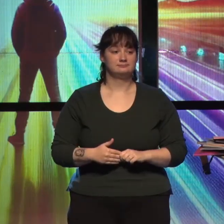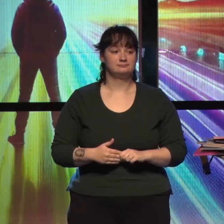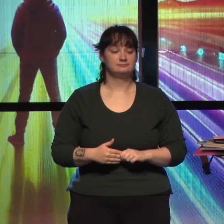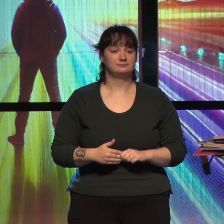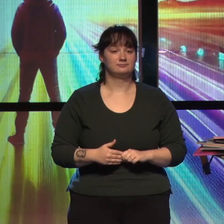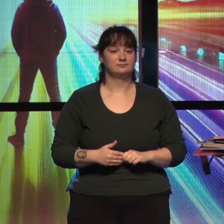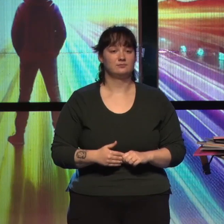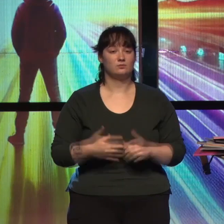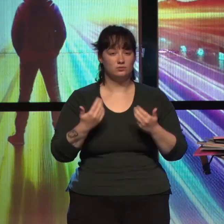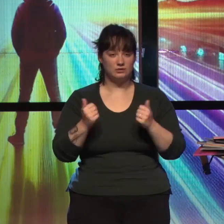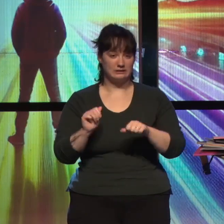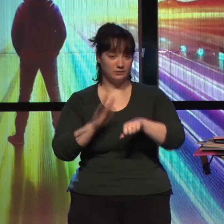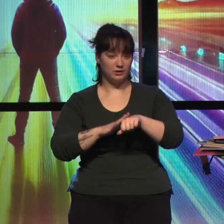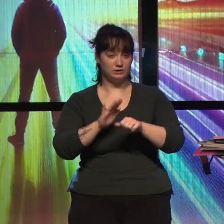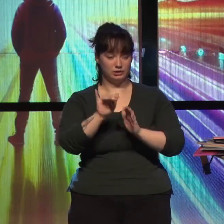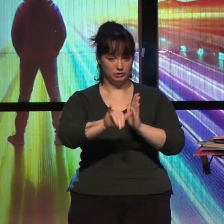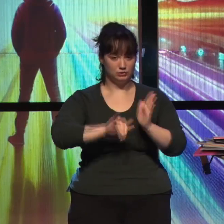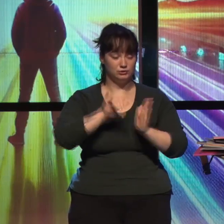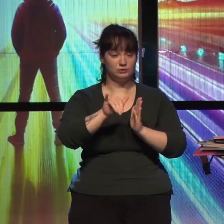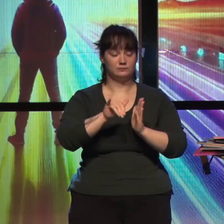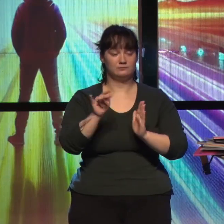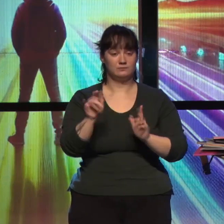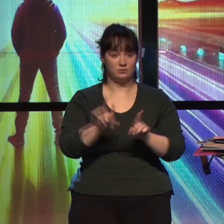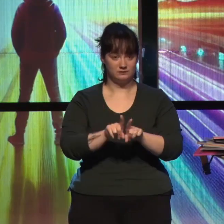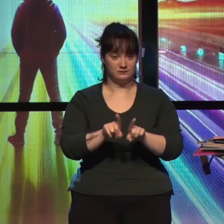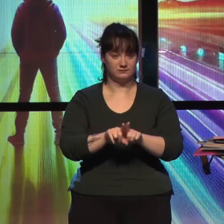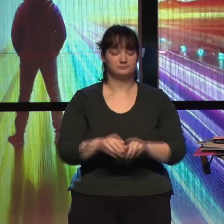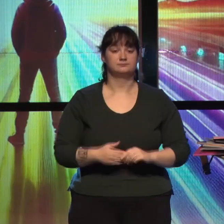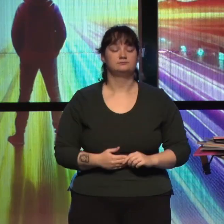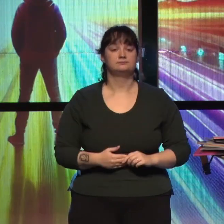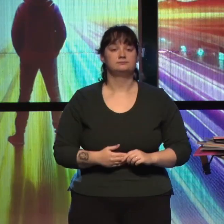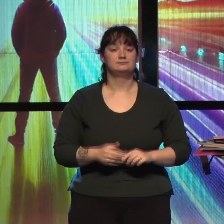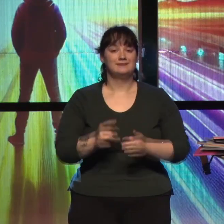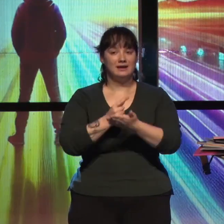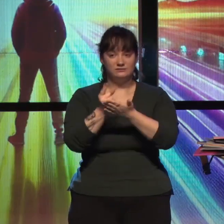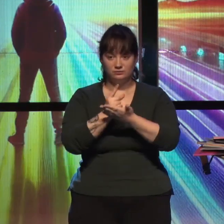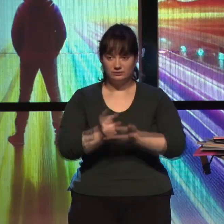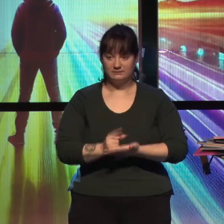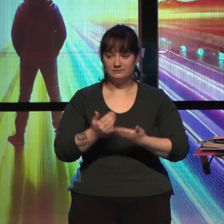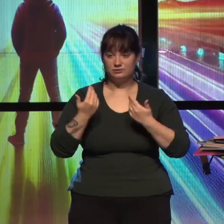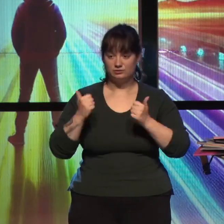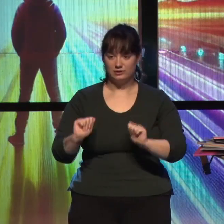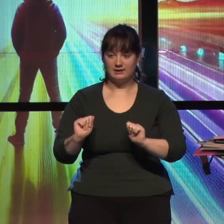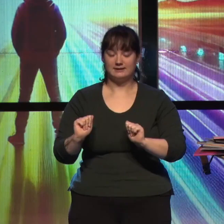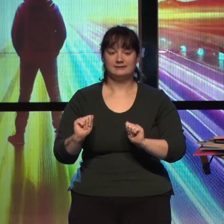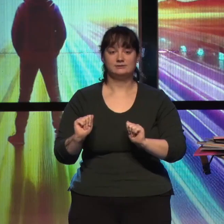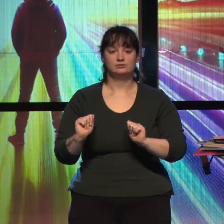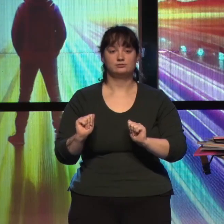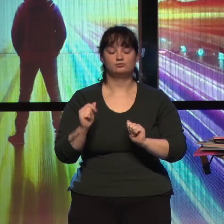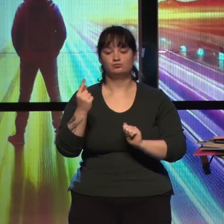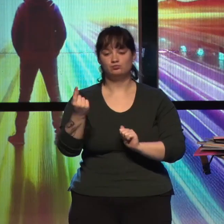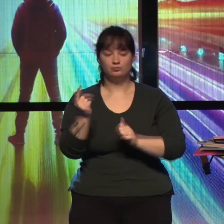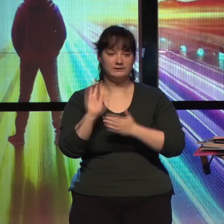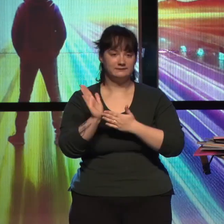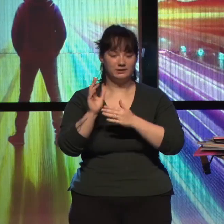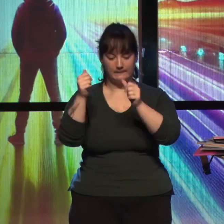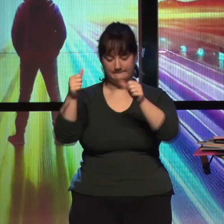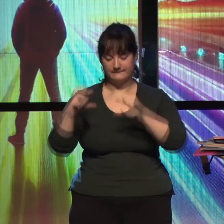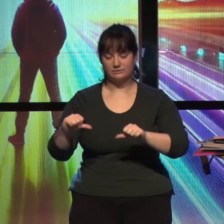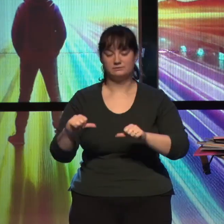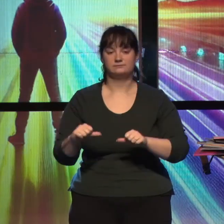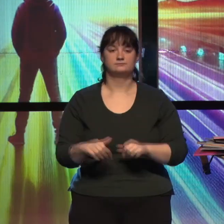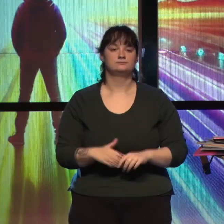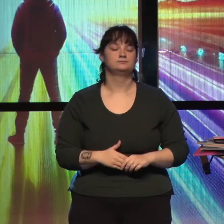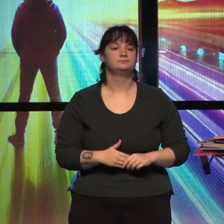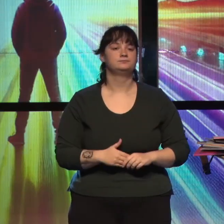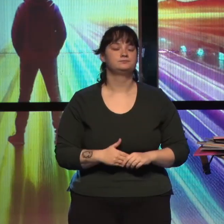the YouTube channel or something. But every week I've been doing like one video to just kind of like supersize this and unpack some other ideas, and so we'll put that out there and send